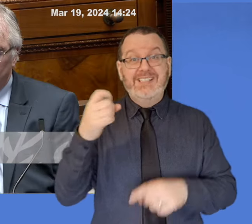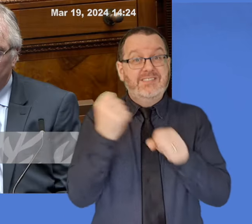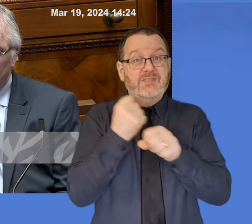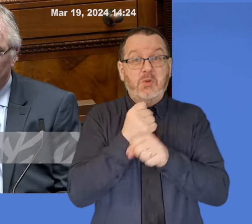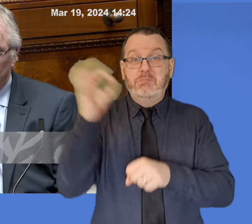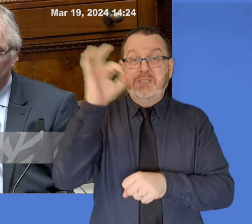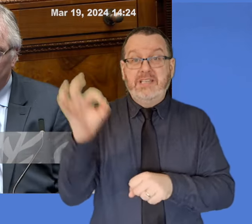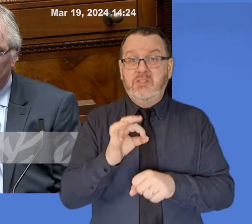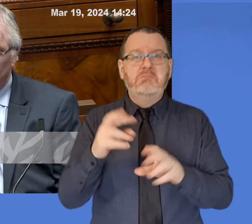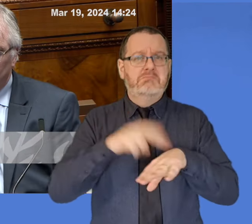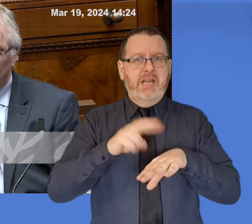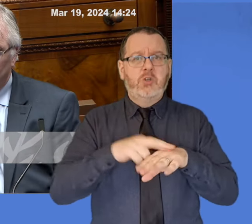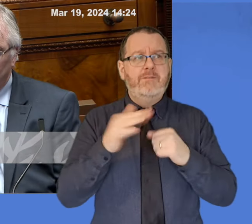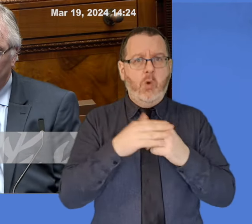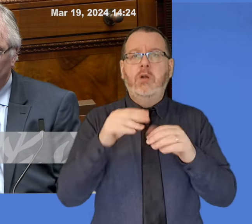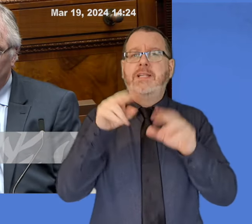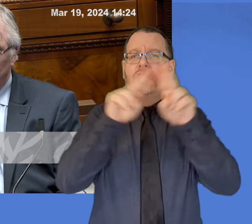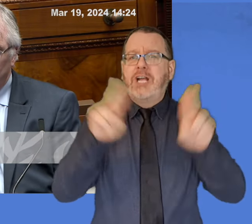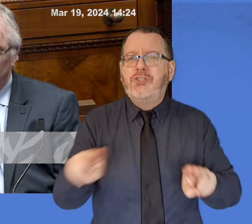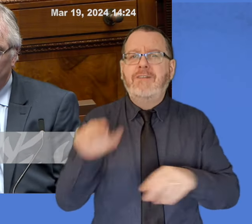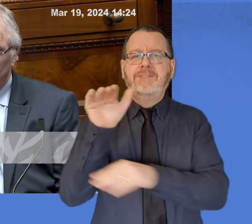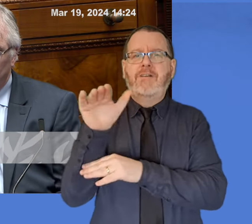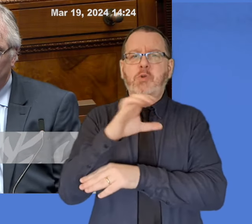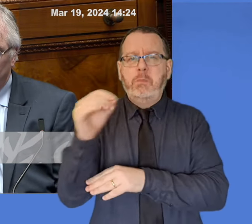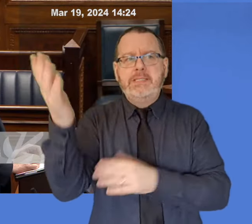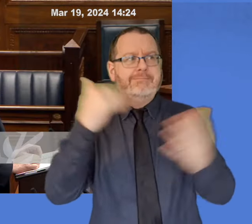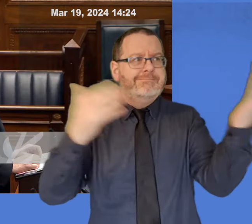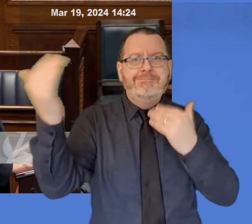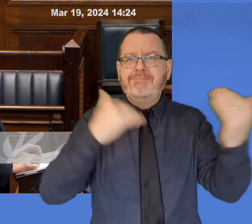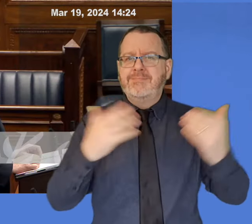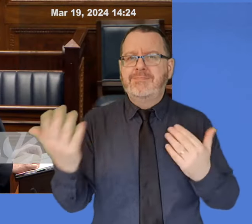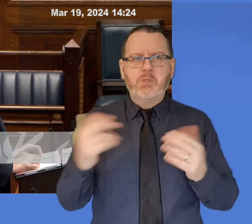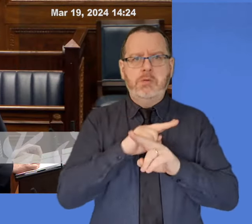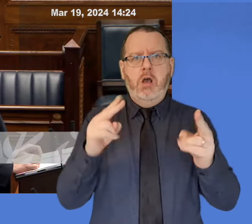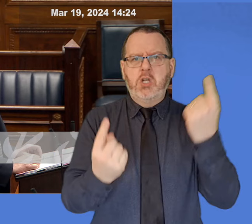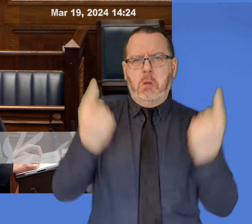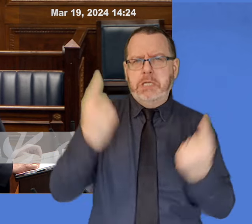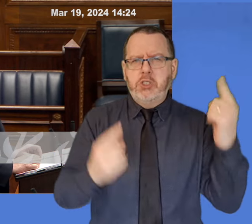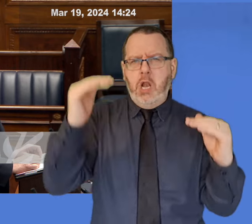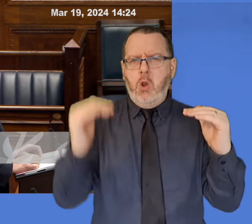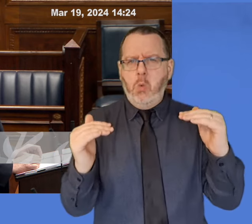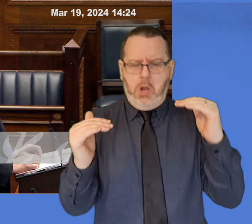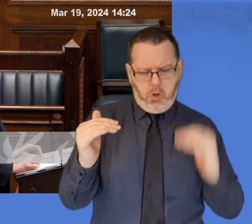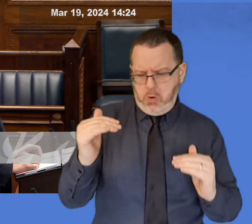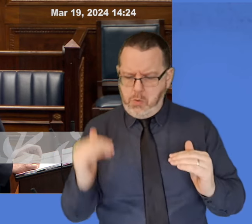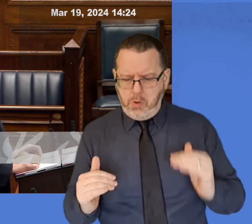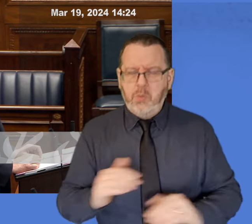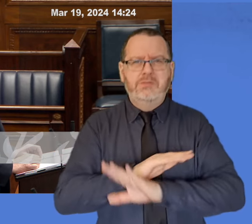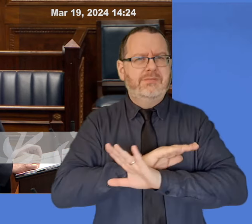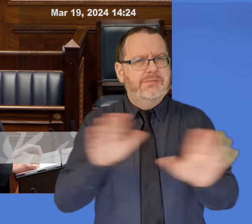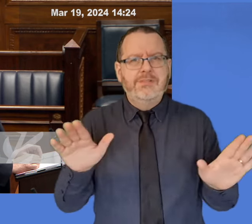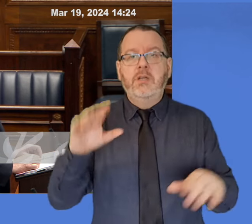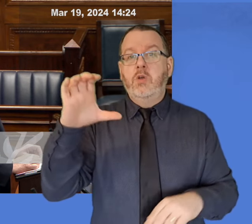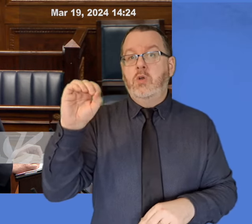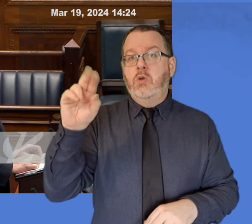the bottom on this. Corporation tax reduction is something which interests companies and can attract more investment, but it's not the single